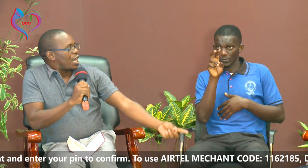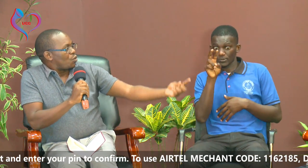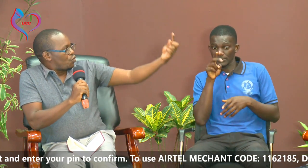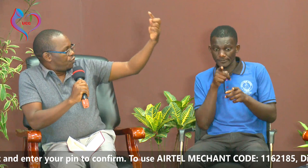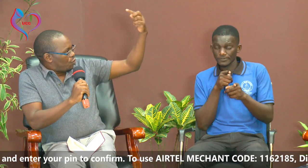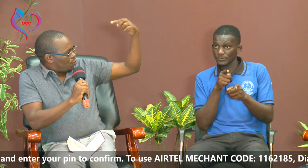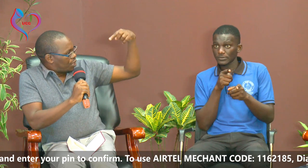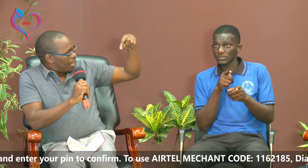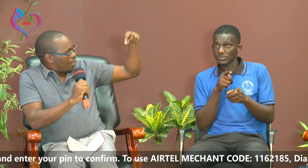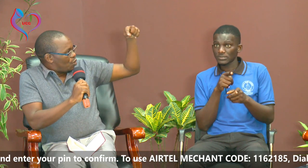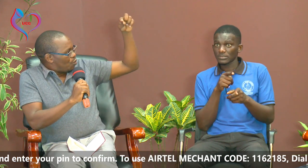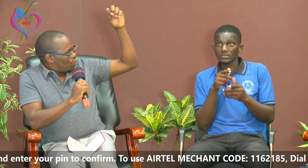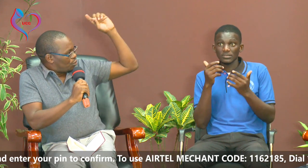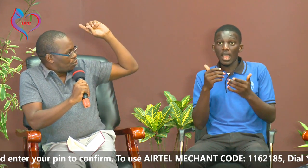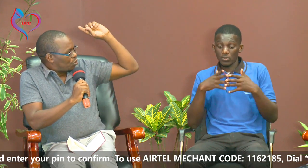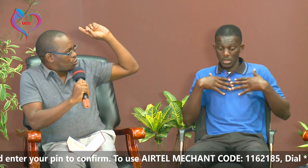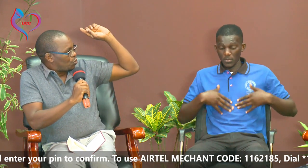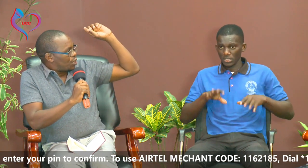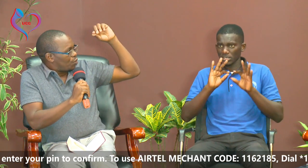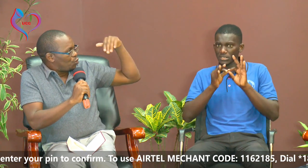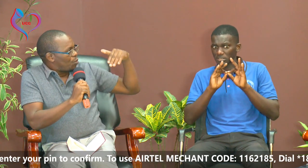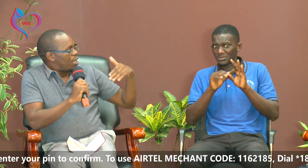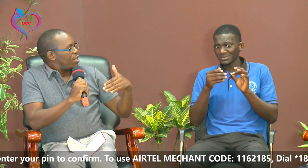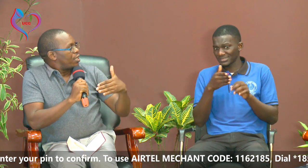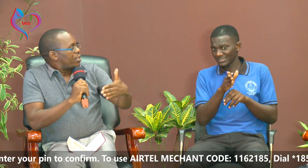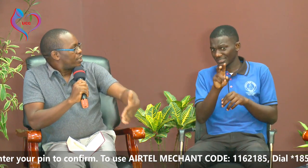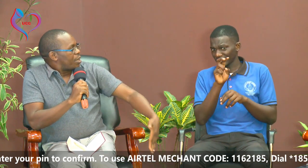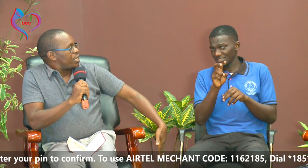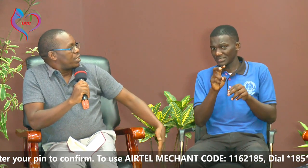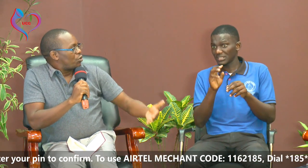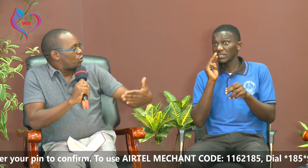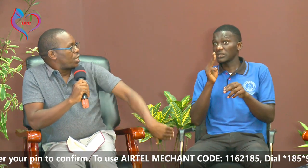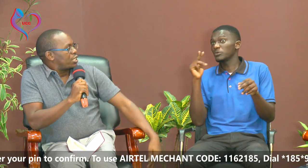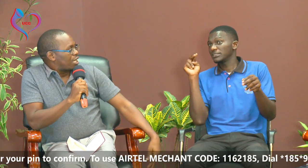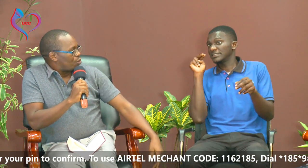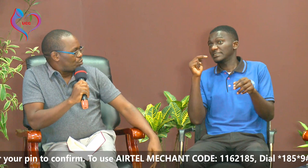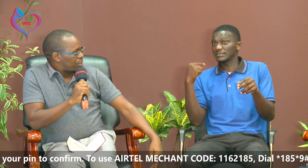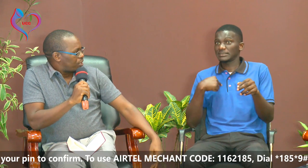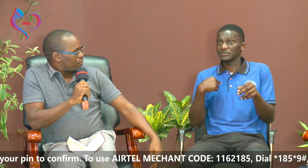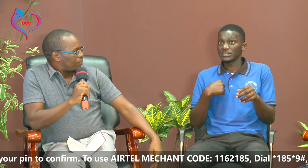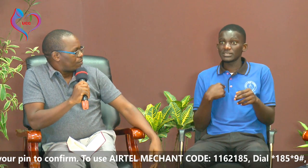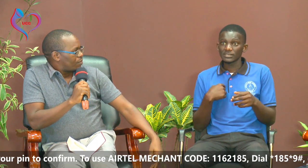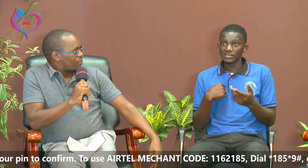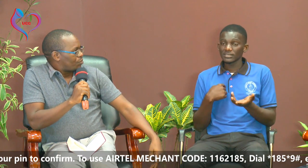nga guvunulira omwoyo nti omusota okugenda kunnuma ntaminatinge contract yange ku nsi